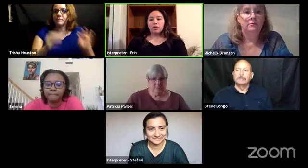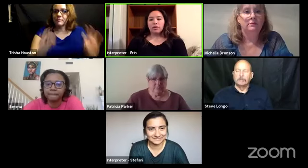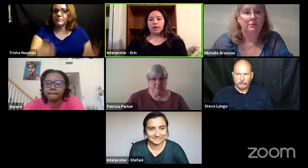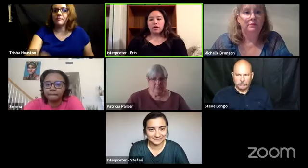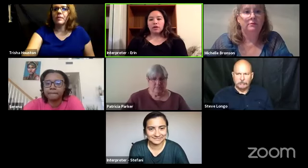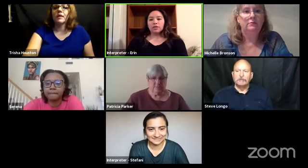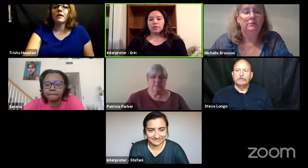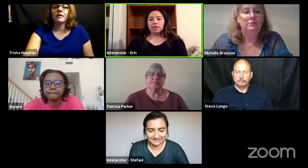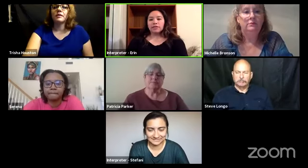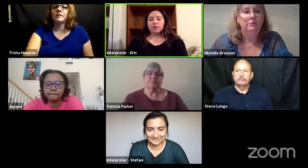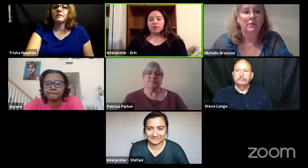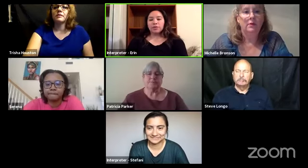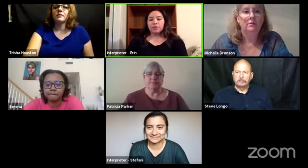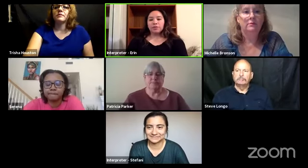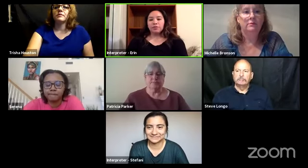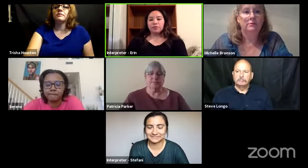Okay, October minutes have also been approved.